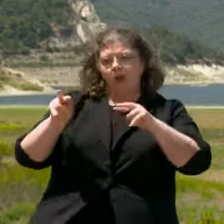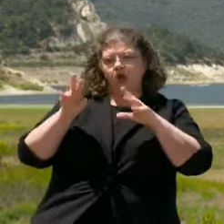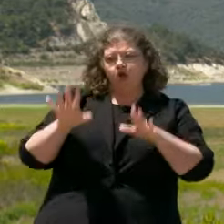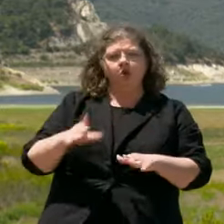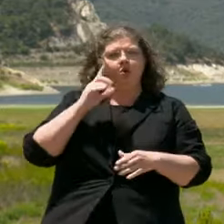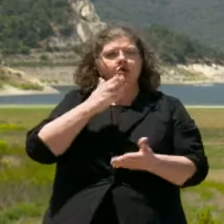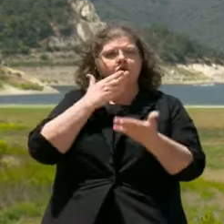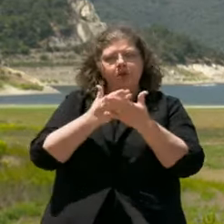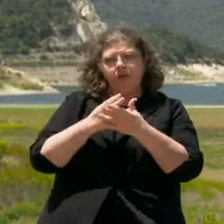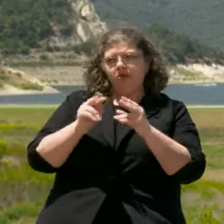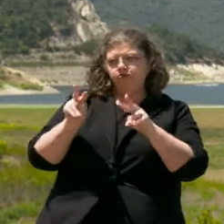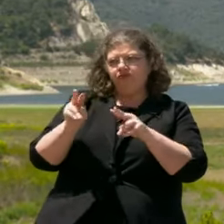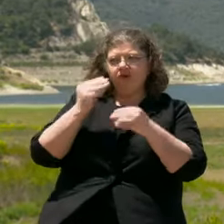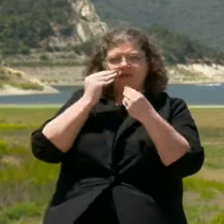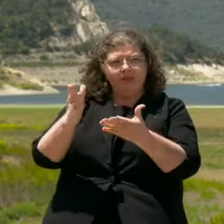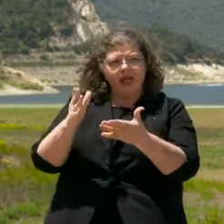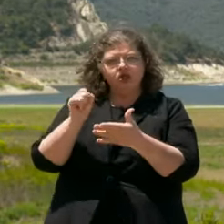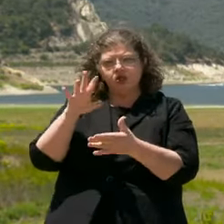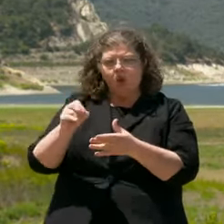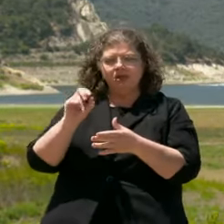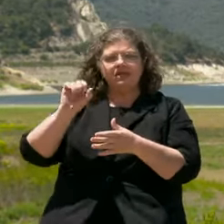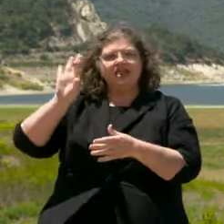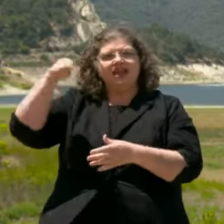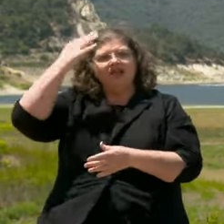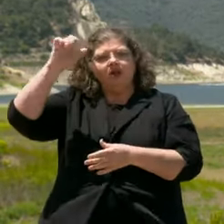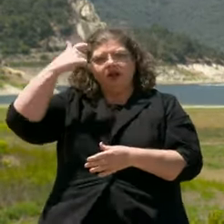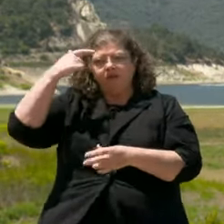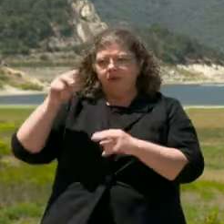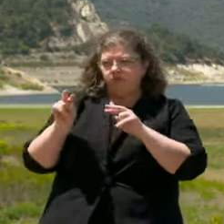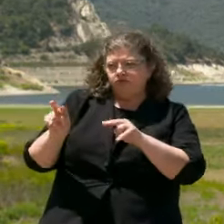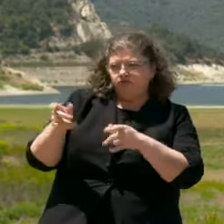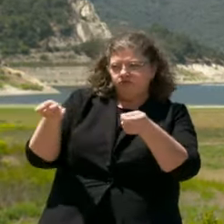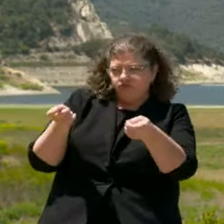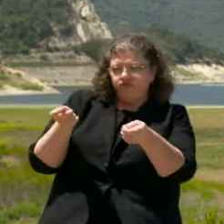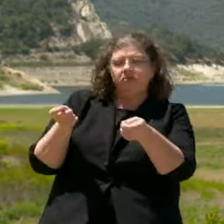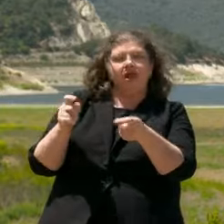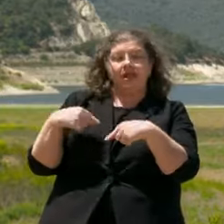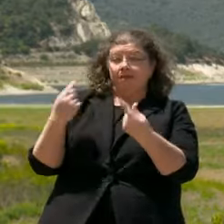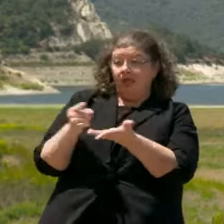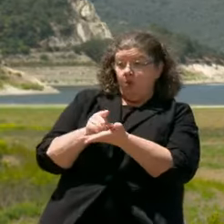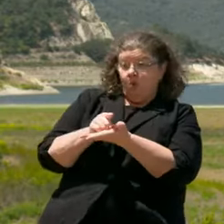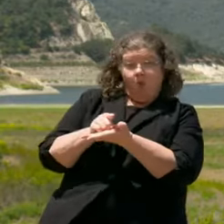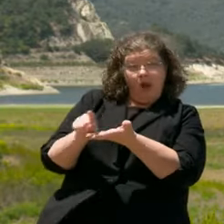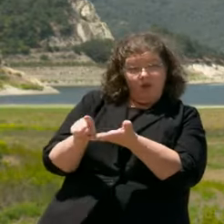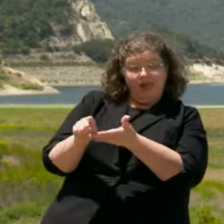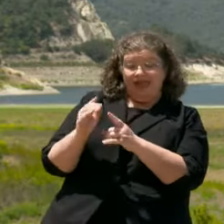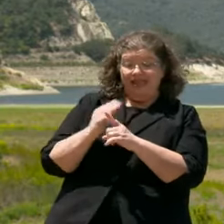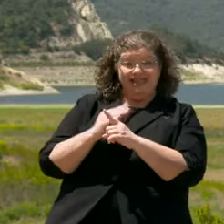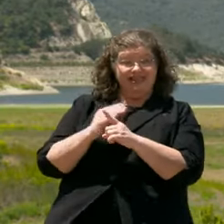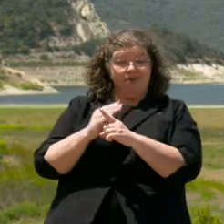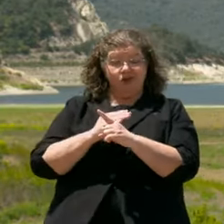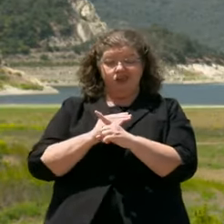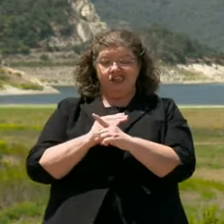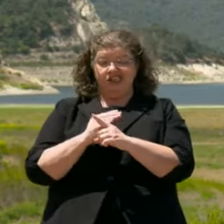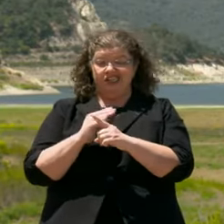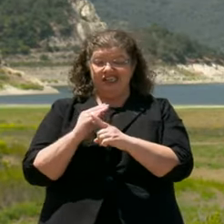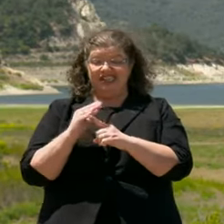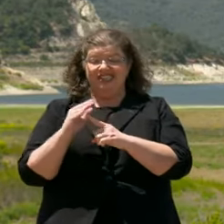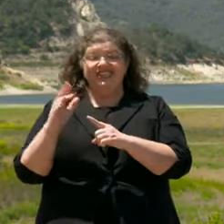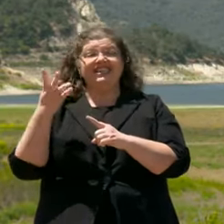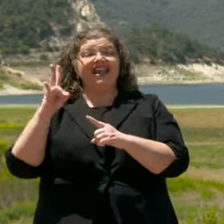information source maintained by the federal government, tells us that in the past week, temperatures as high as